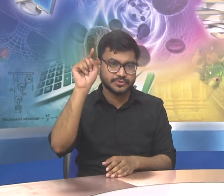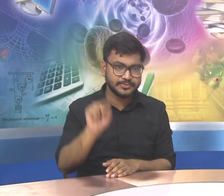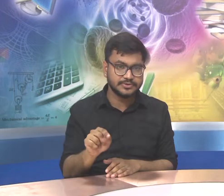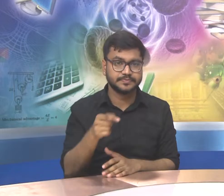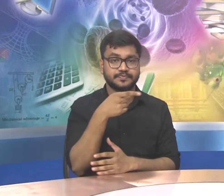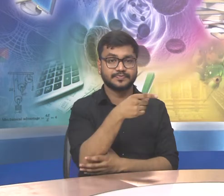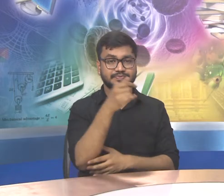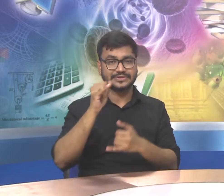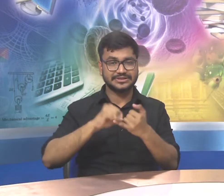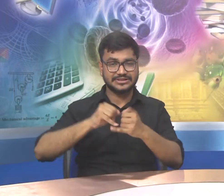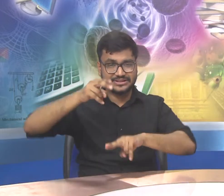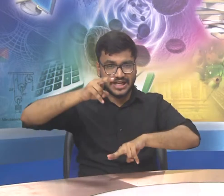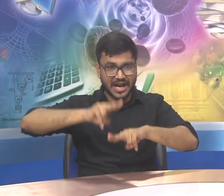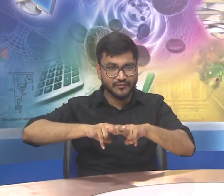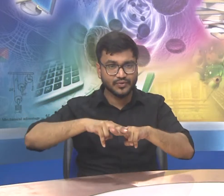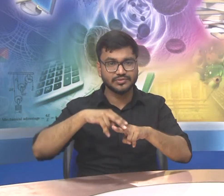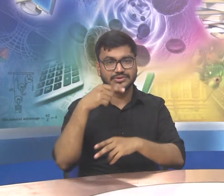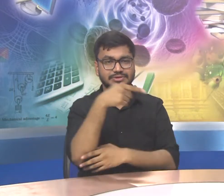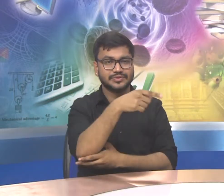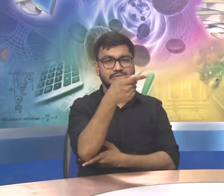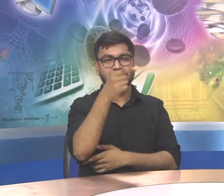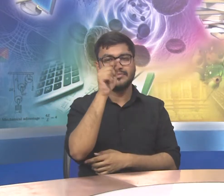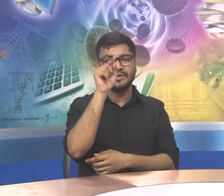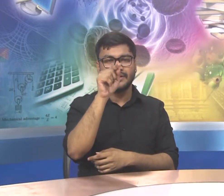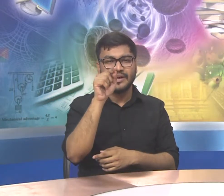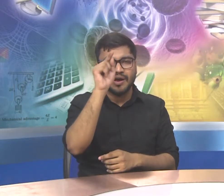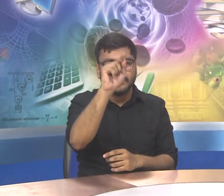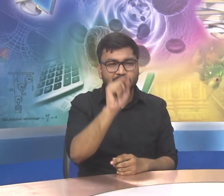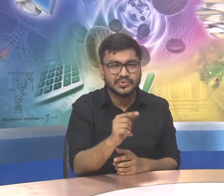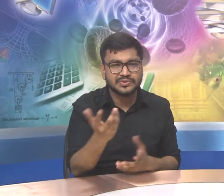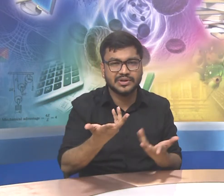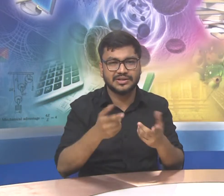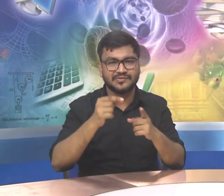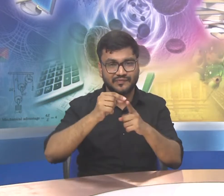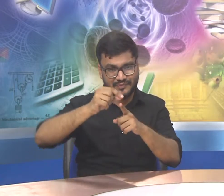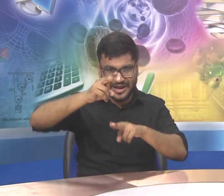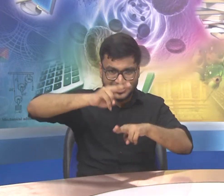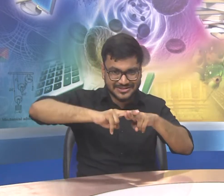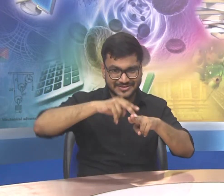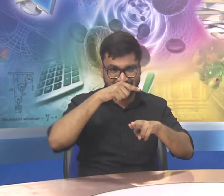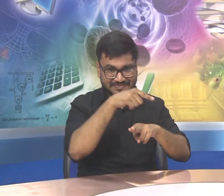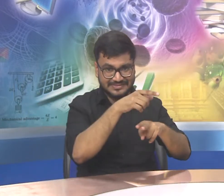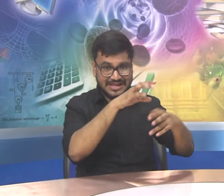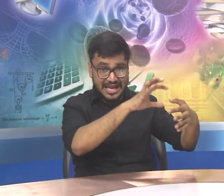Now the secondary functions. What are the secondary functions?